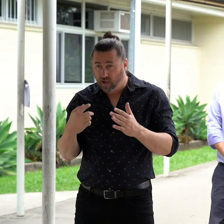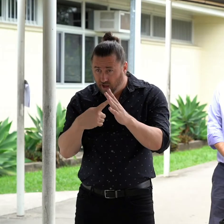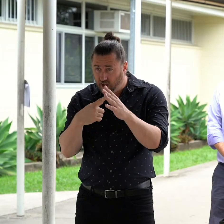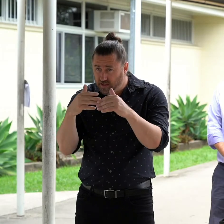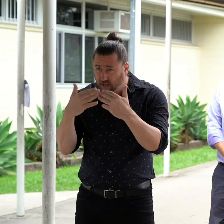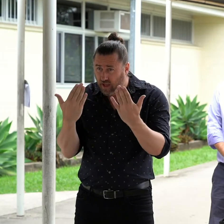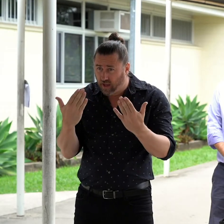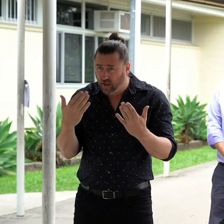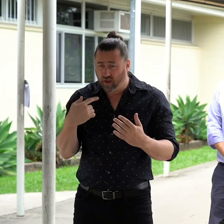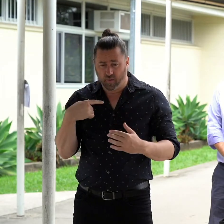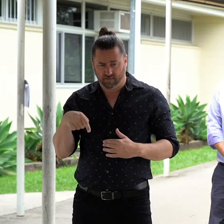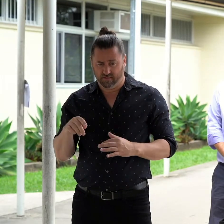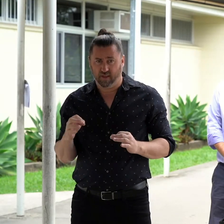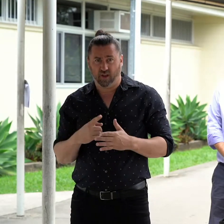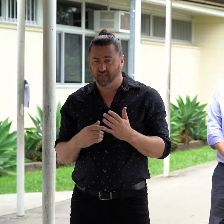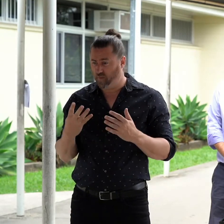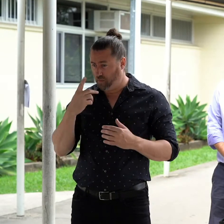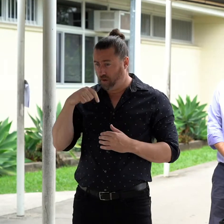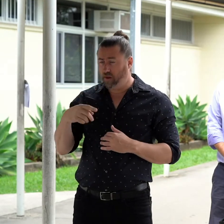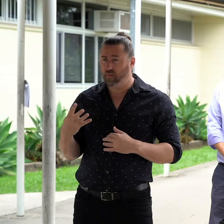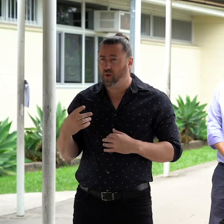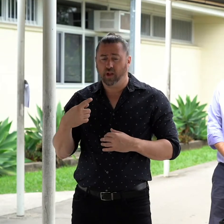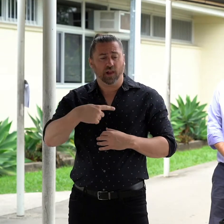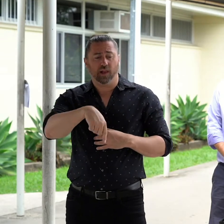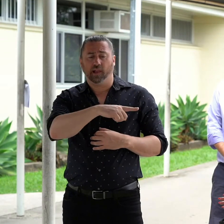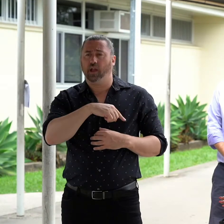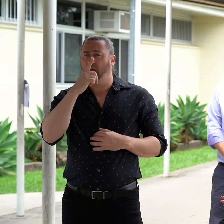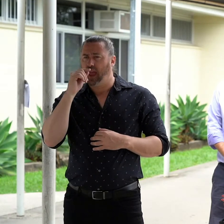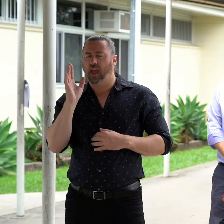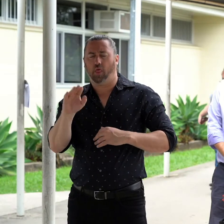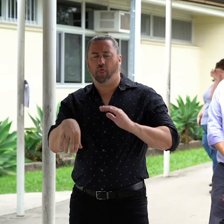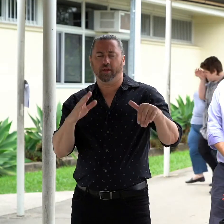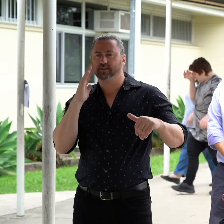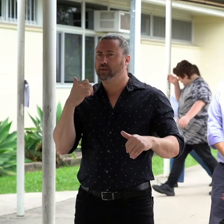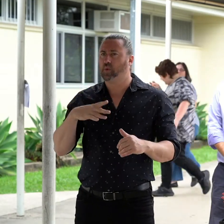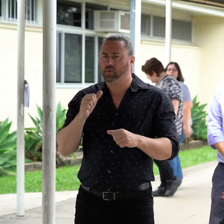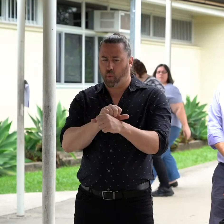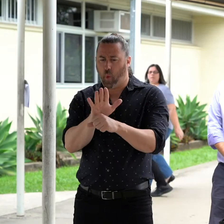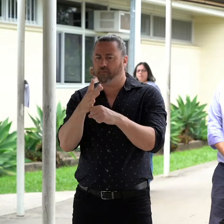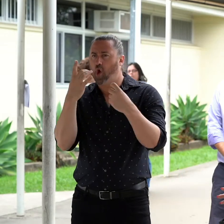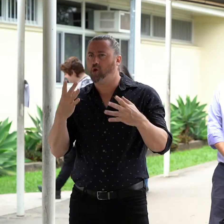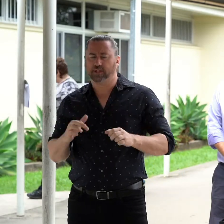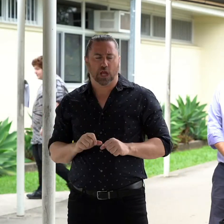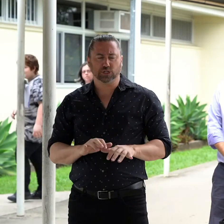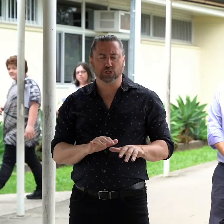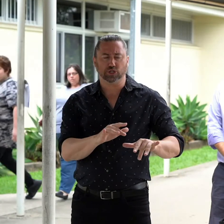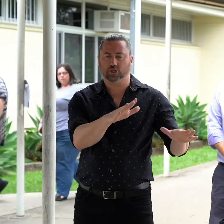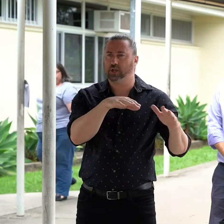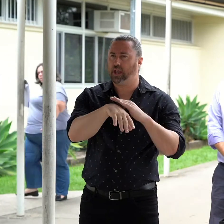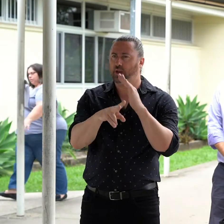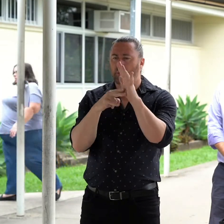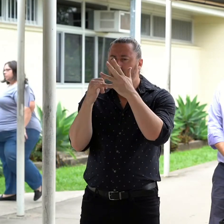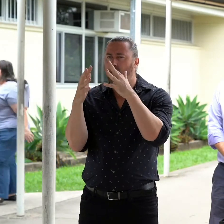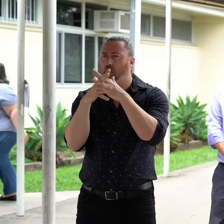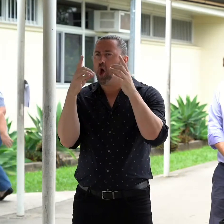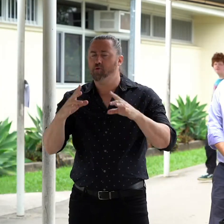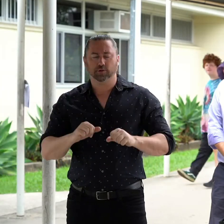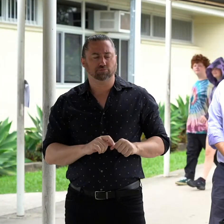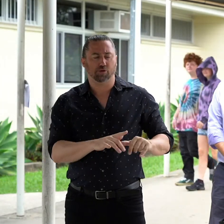them. They can be more relaxed because they already have the virus throughout their communities. So they're not trying to suppress